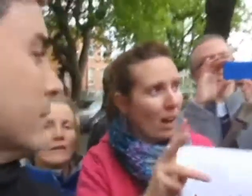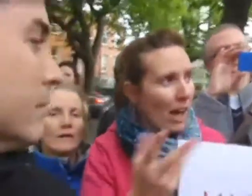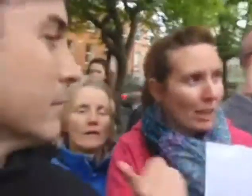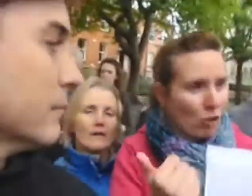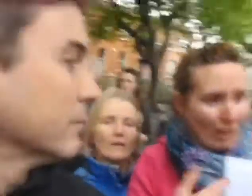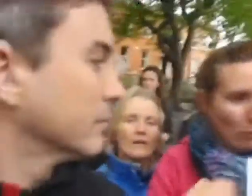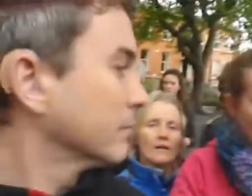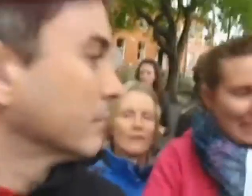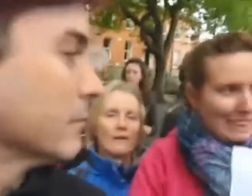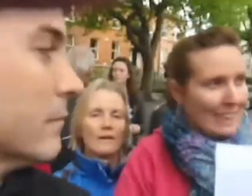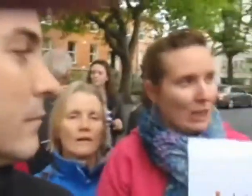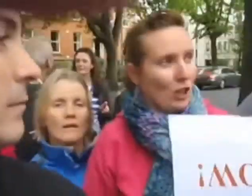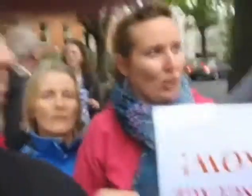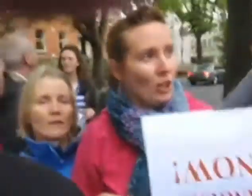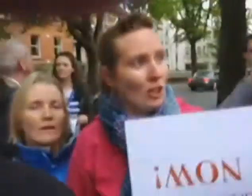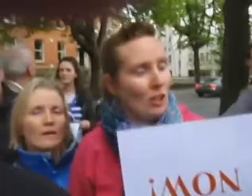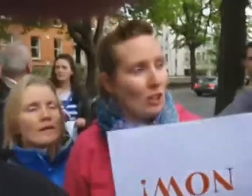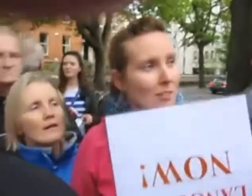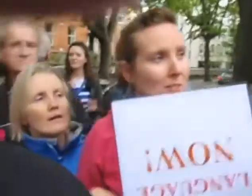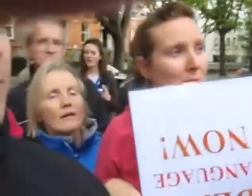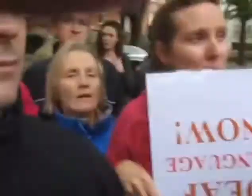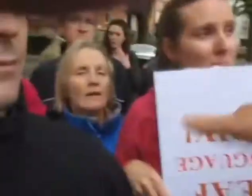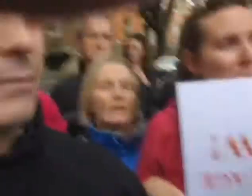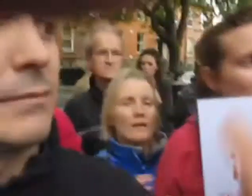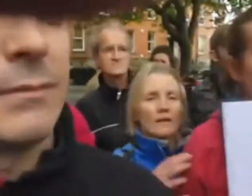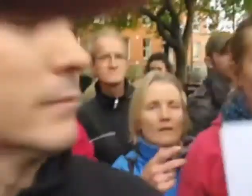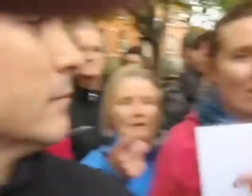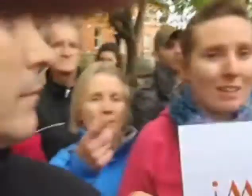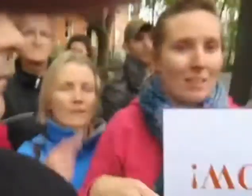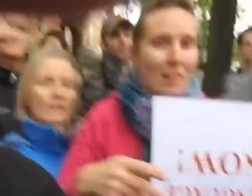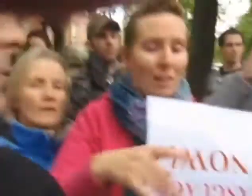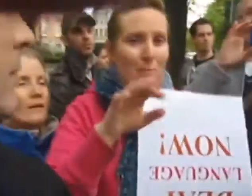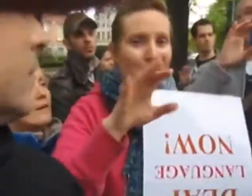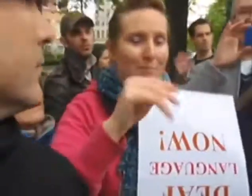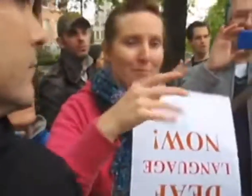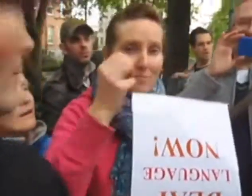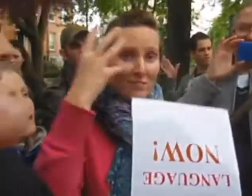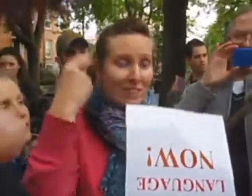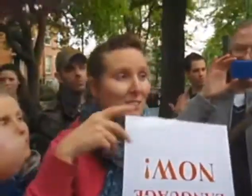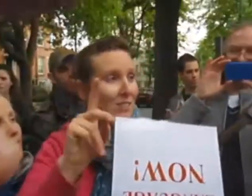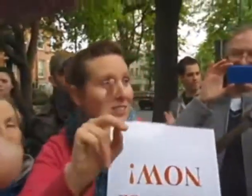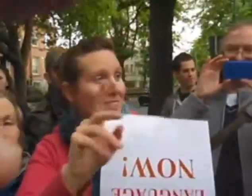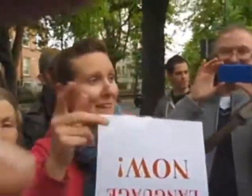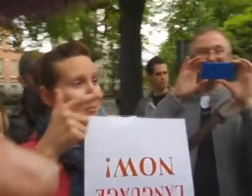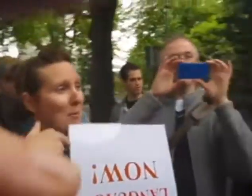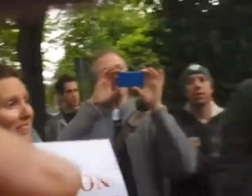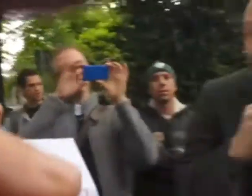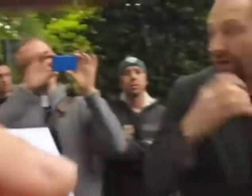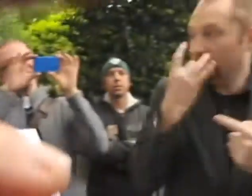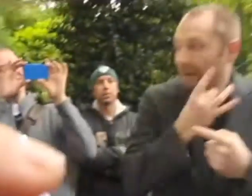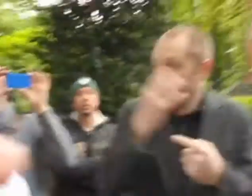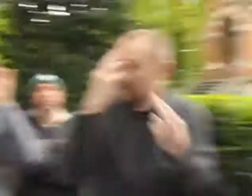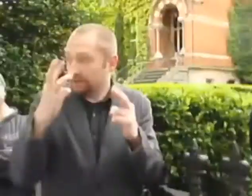countries, there are other people at Italian embassies all over the world submitting petitions and letters. So if you could pass it on to the ambassador, that would